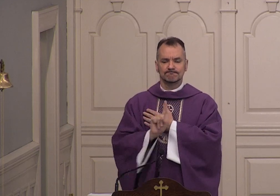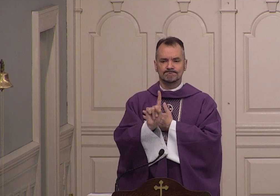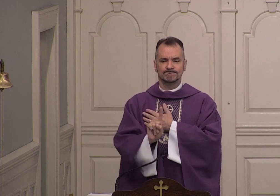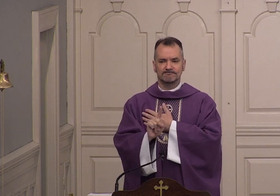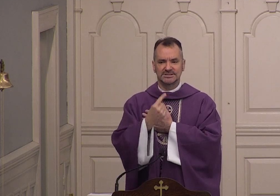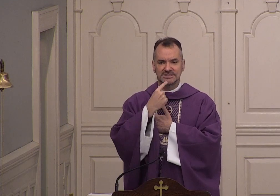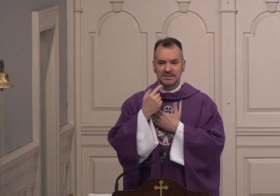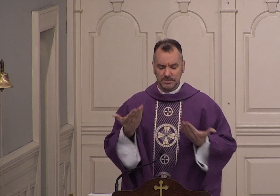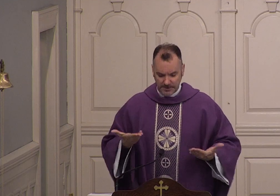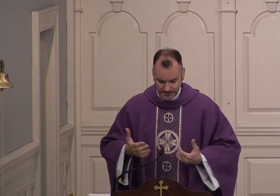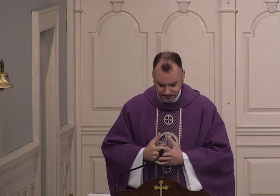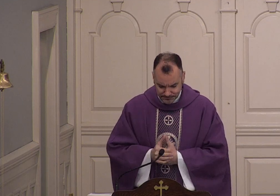Jesus said to the Jews,